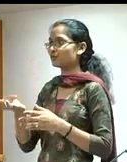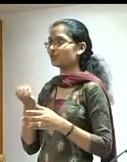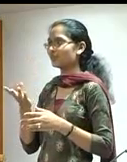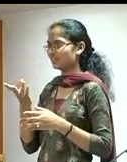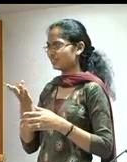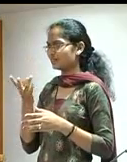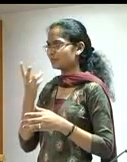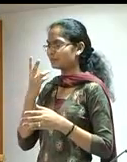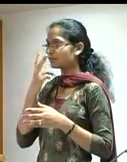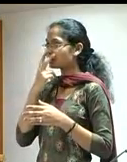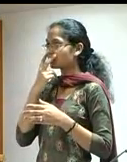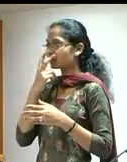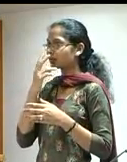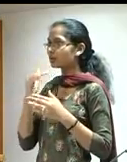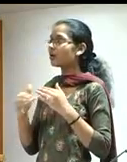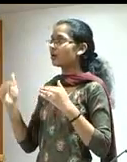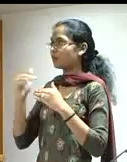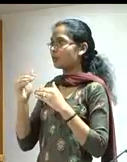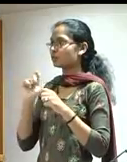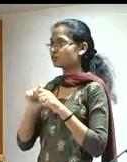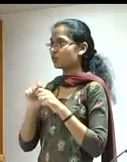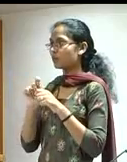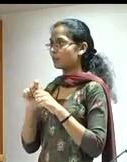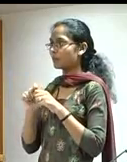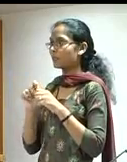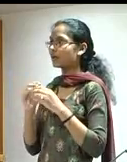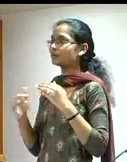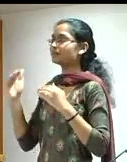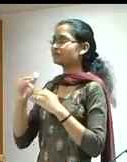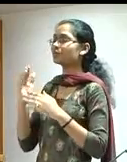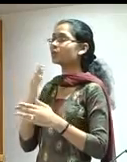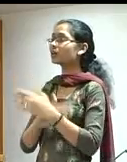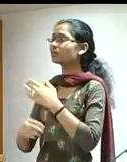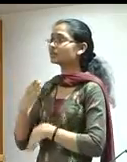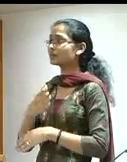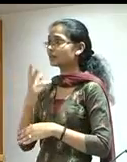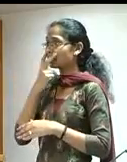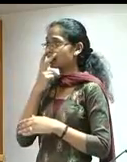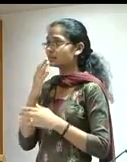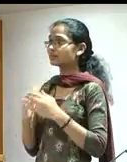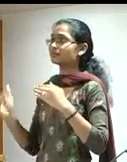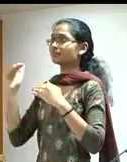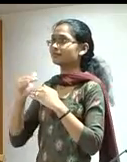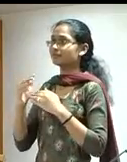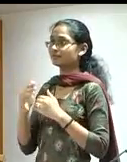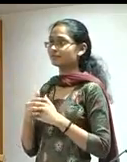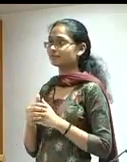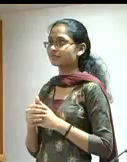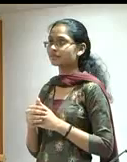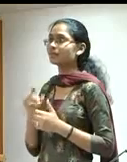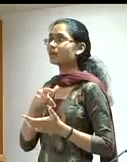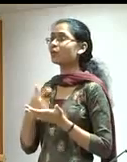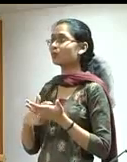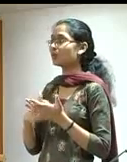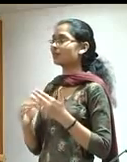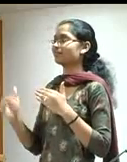in promotion, although it is mandated by both the Disability Act as well as, at least in Group C and D, in the regulations under